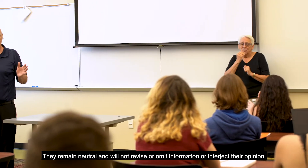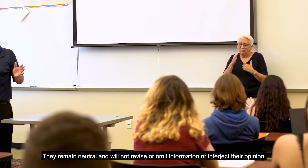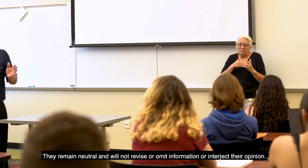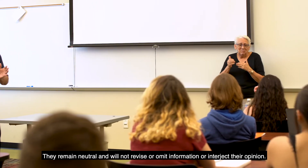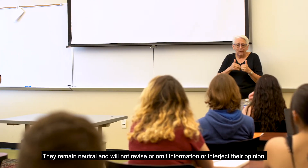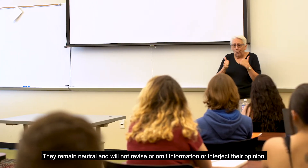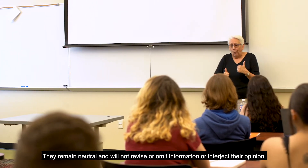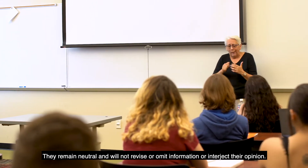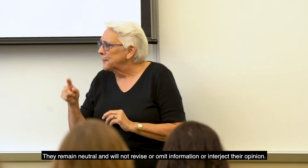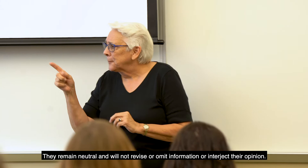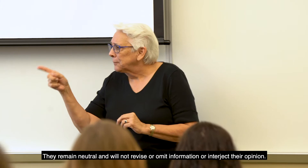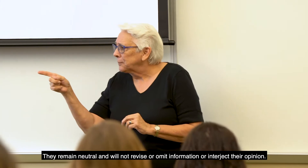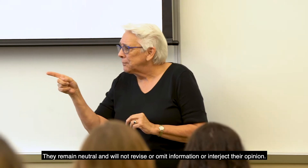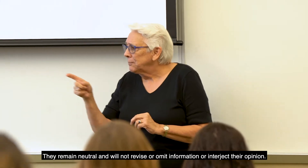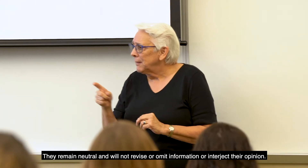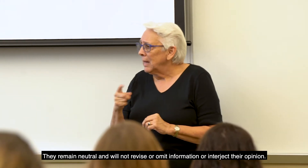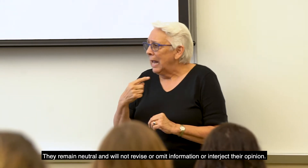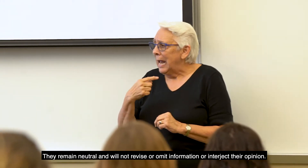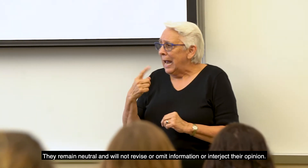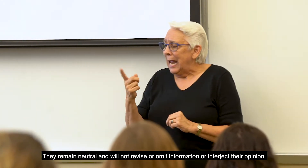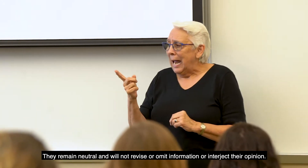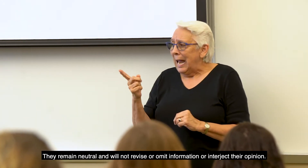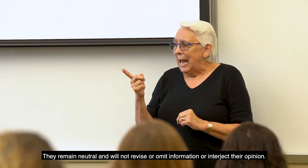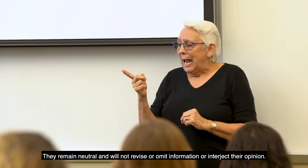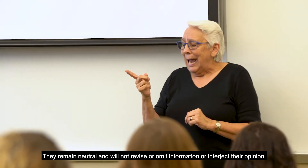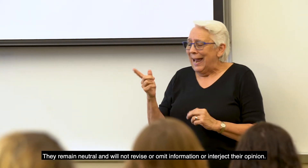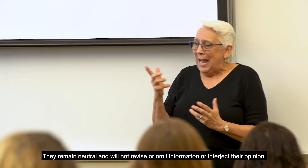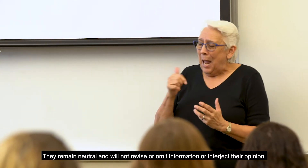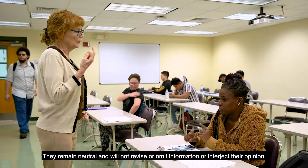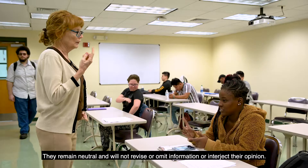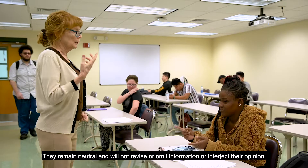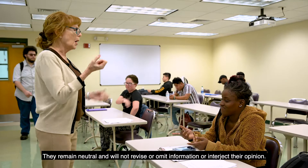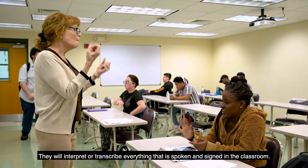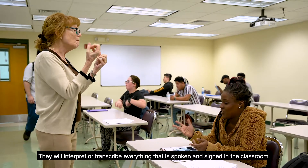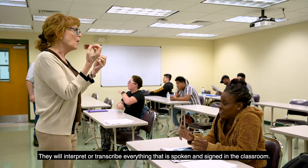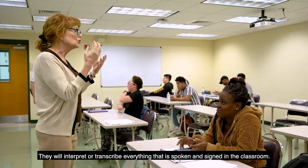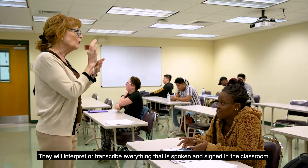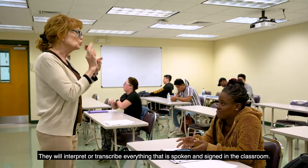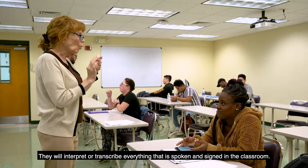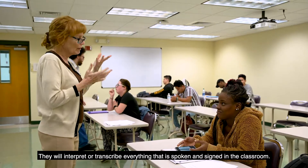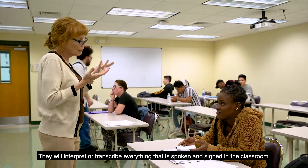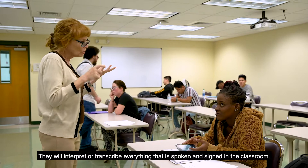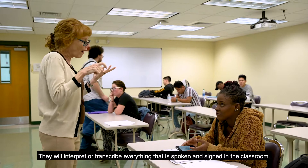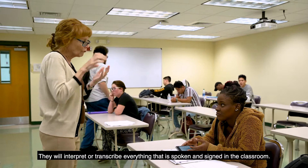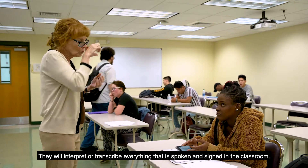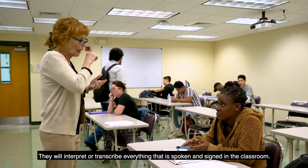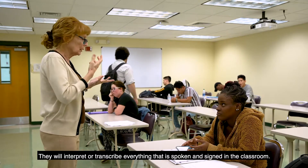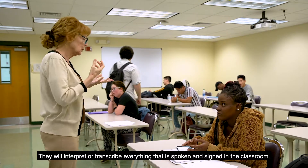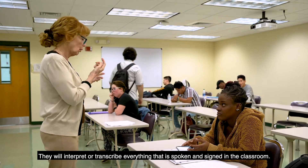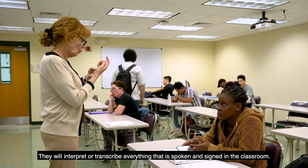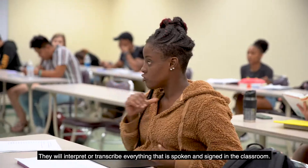They remain neutral and will not revise or omit information or interject their opinion. They will interpret or